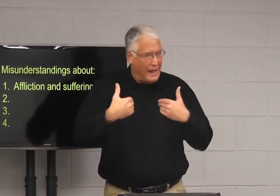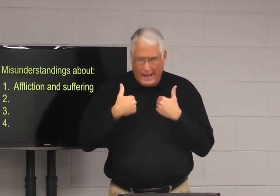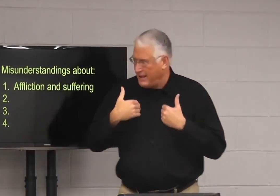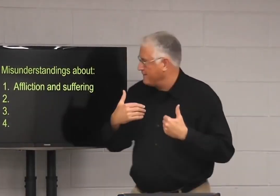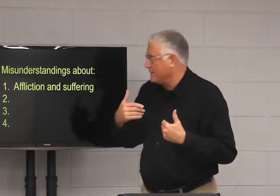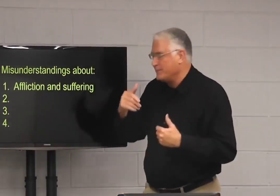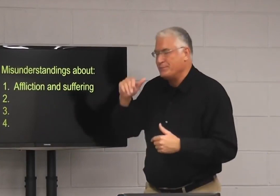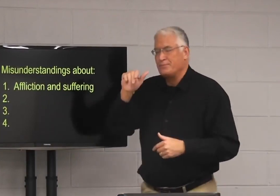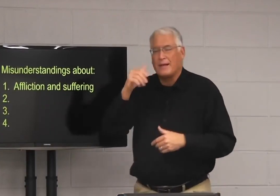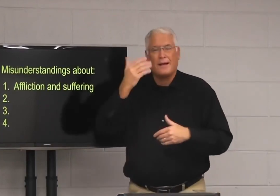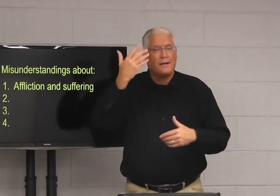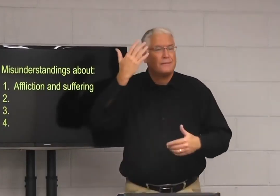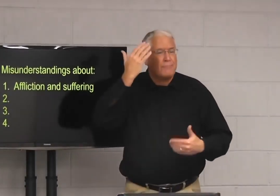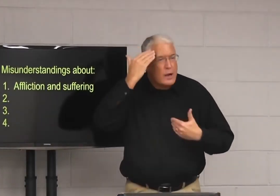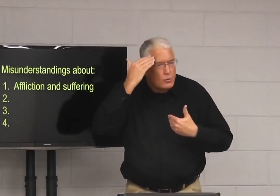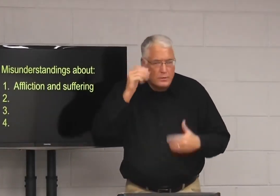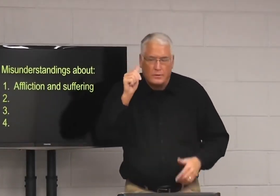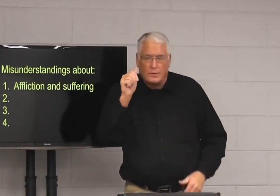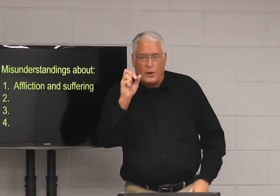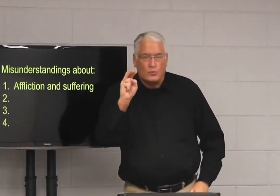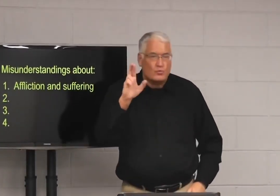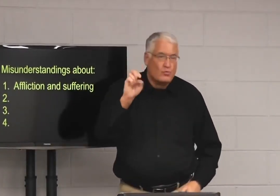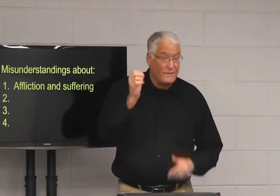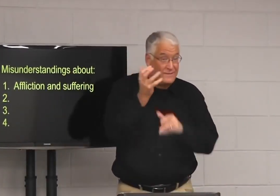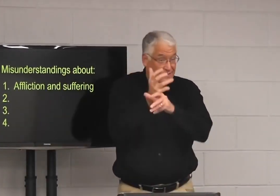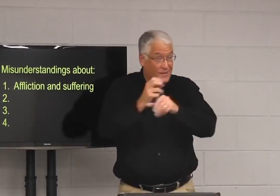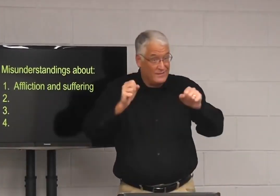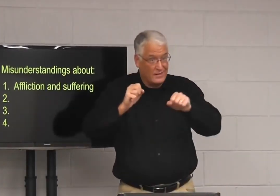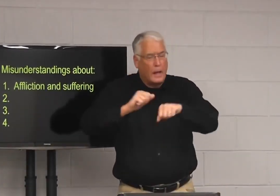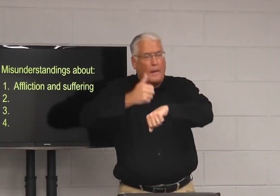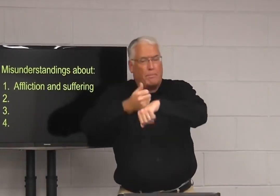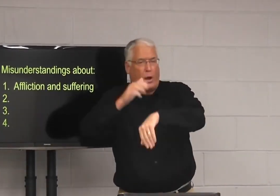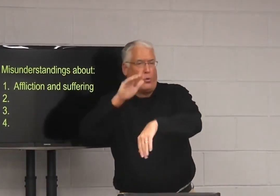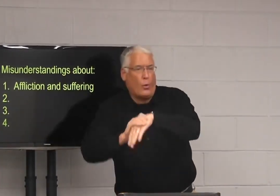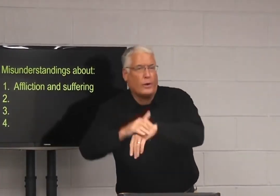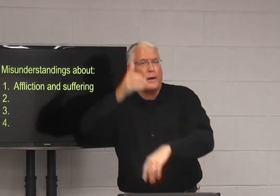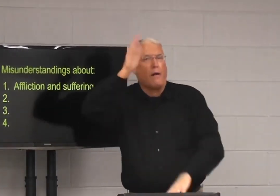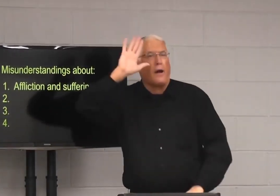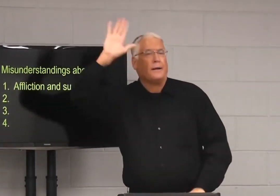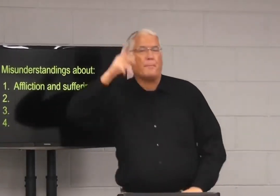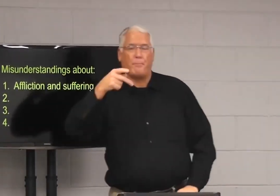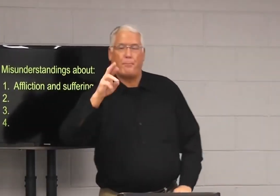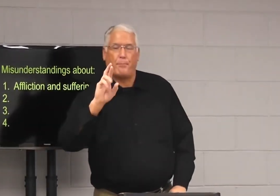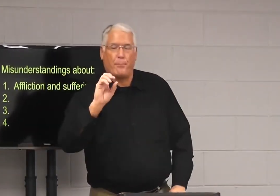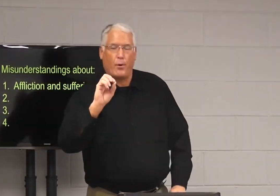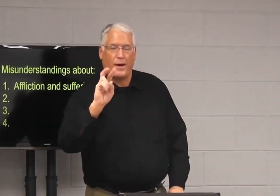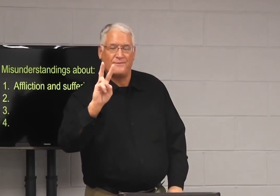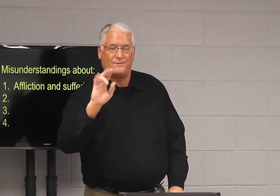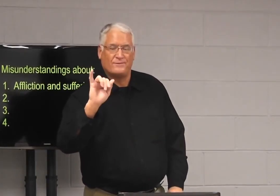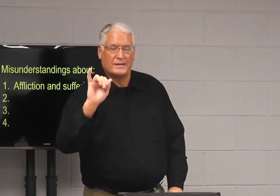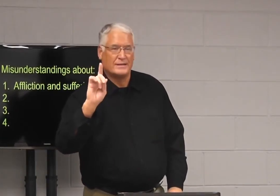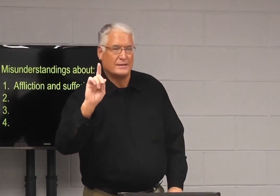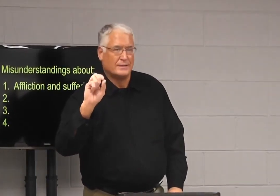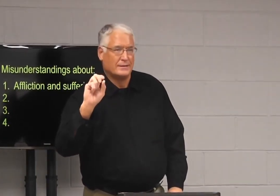But we cannot have an assurance of our salvation just based on God's providence.